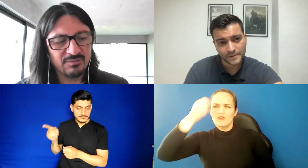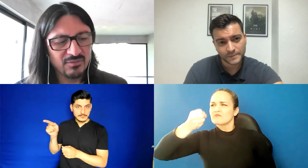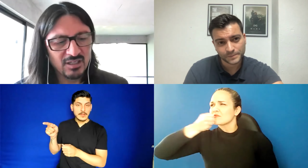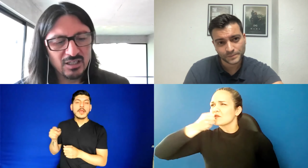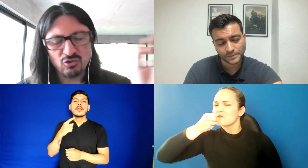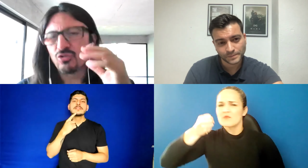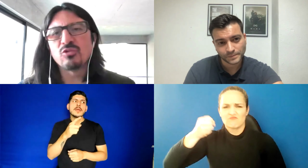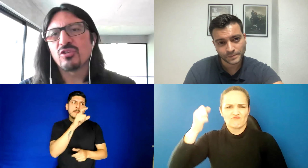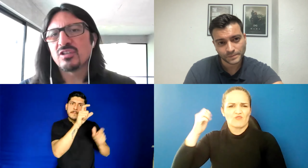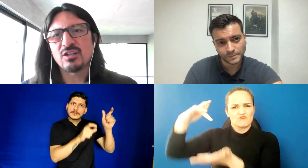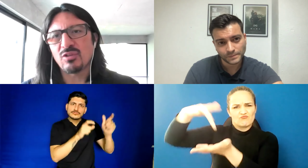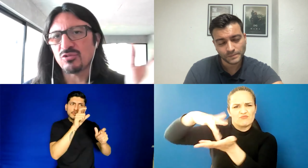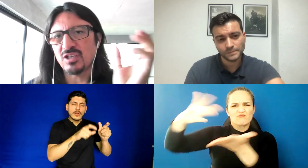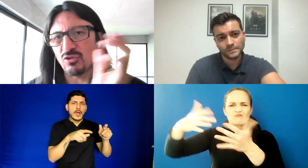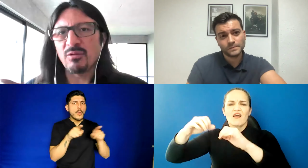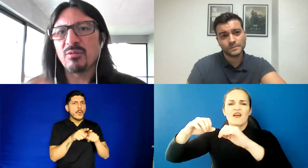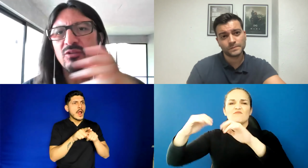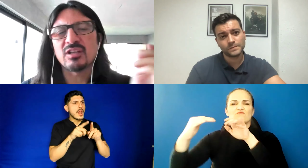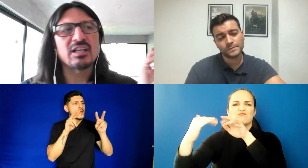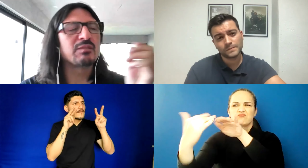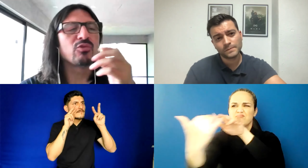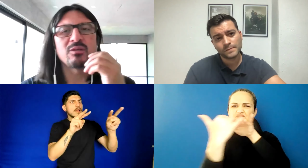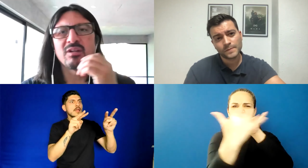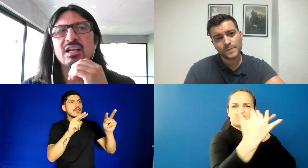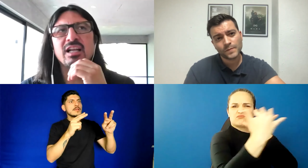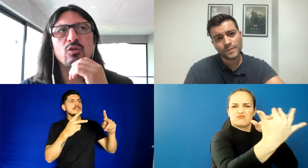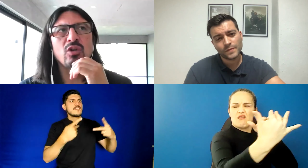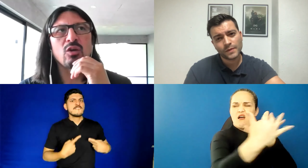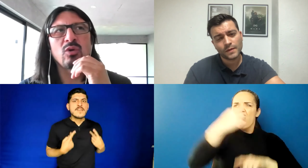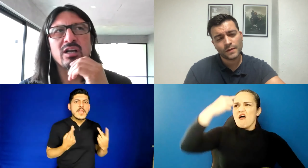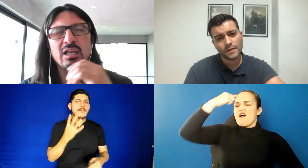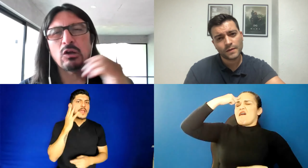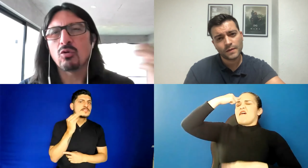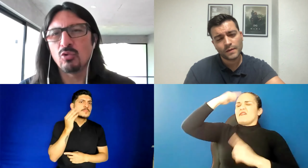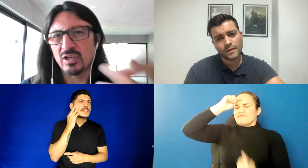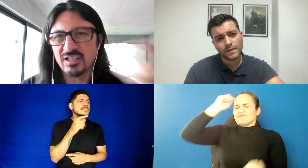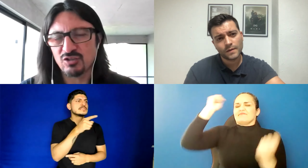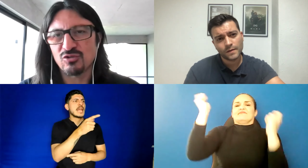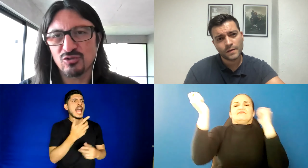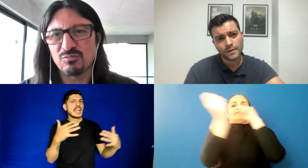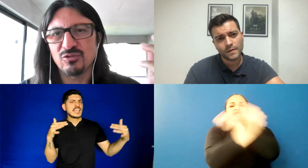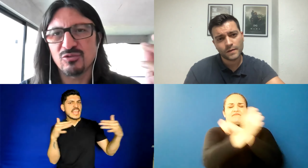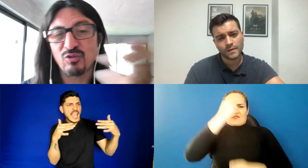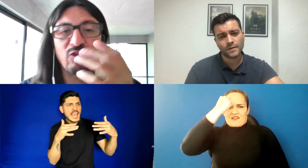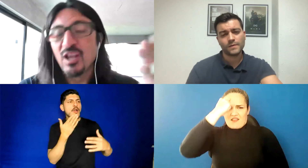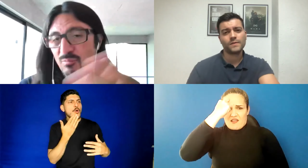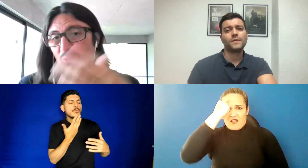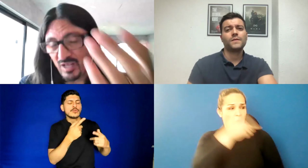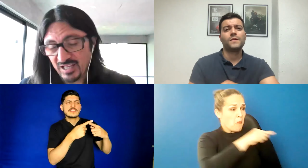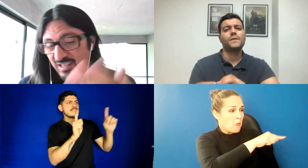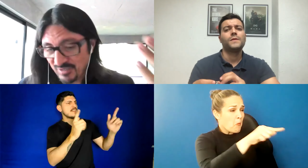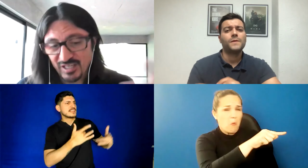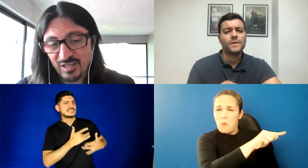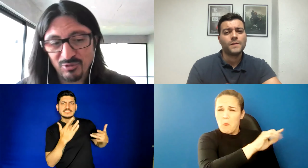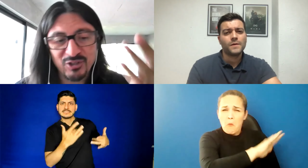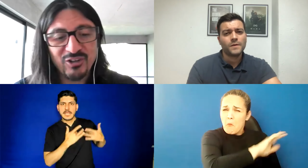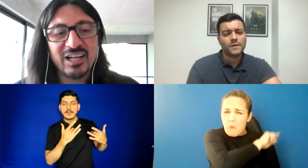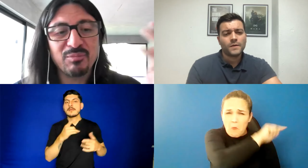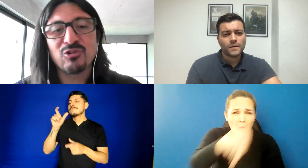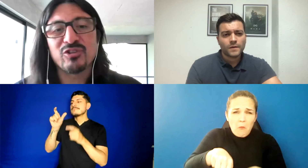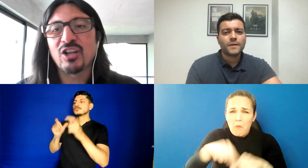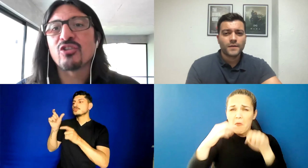Yes, there was another journalist who used to say that people that see a war find themselves changed in a different way that